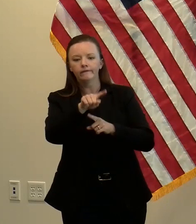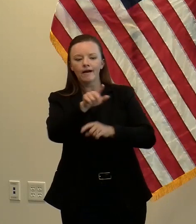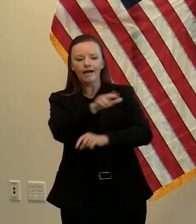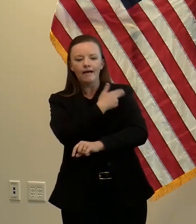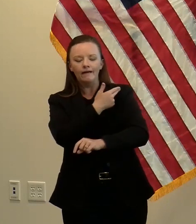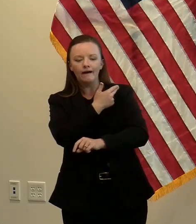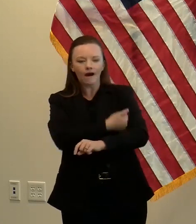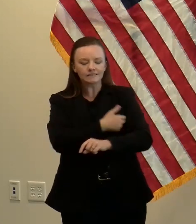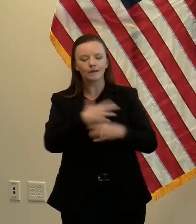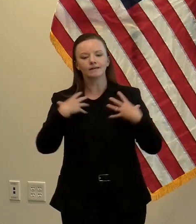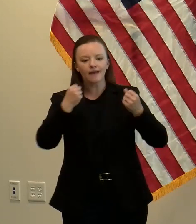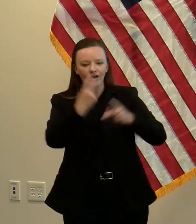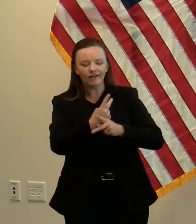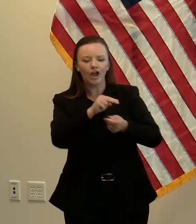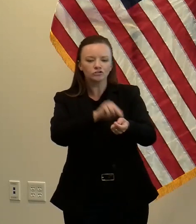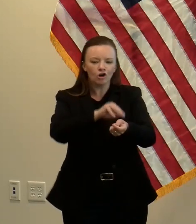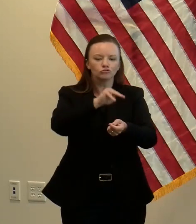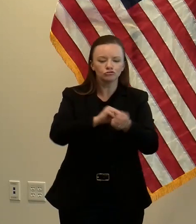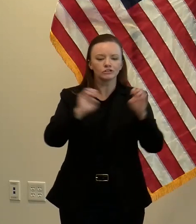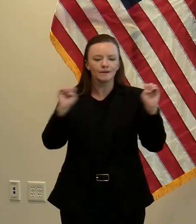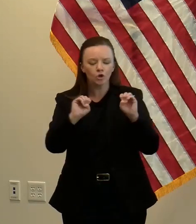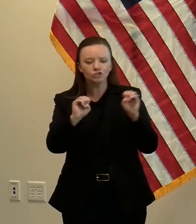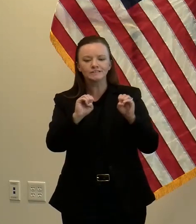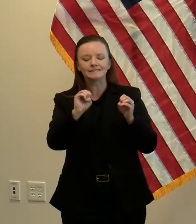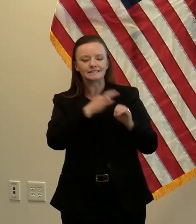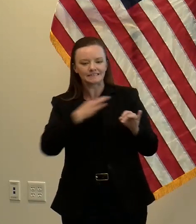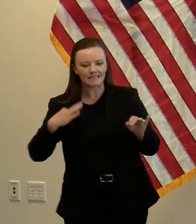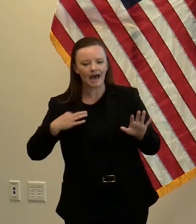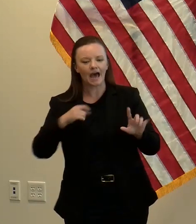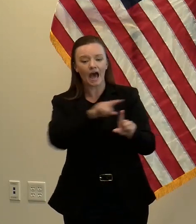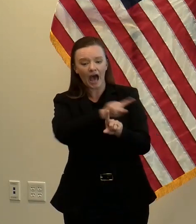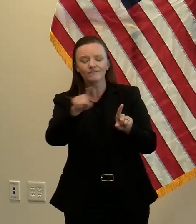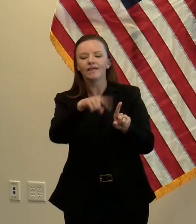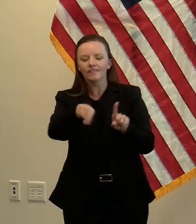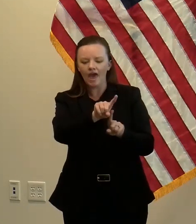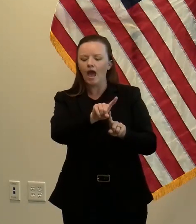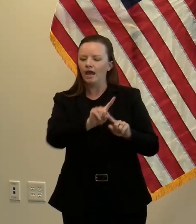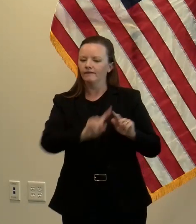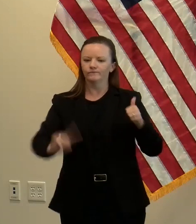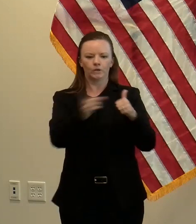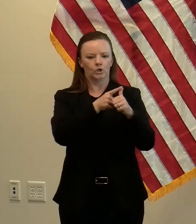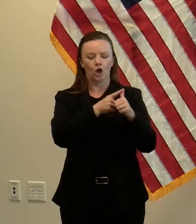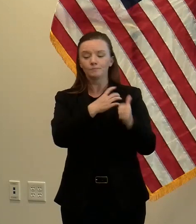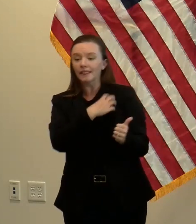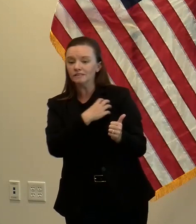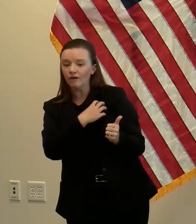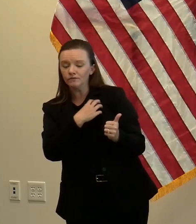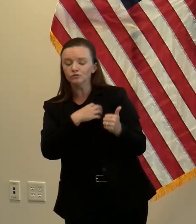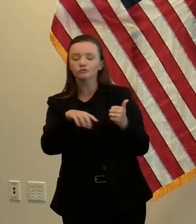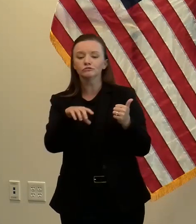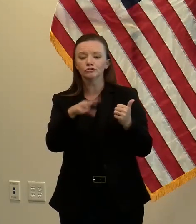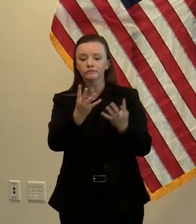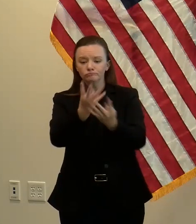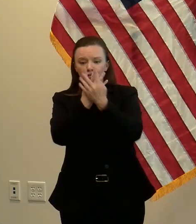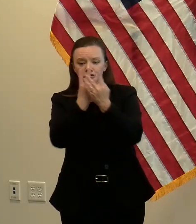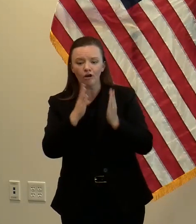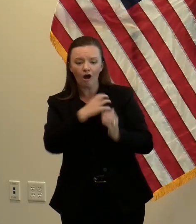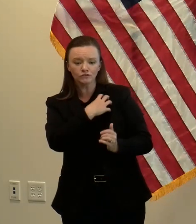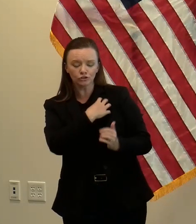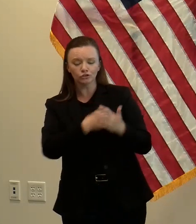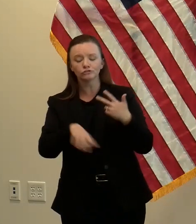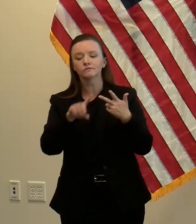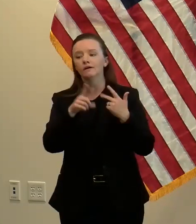doctors and the nurses and the emergency medical personnel, our police officers, our correctional officers.